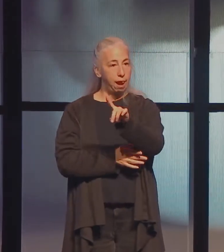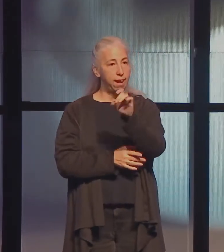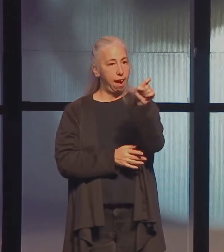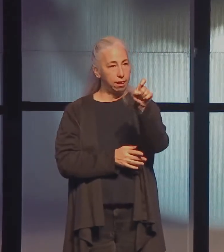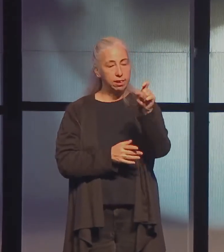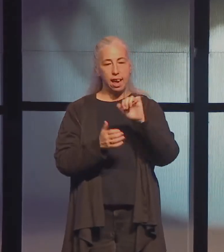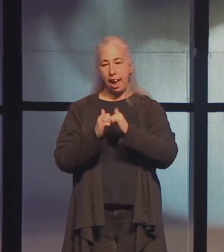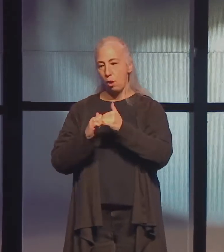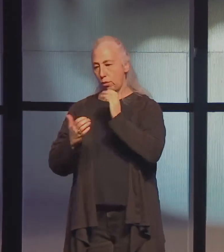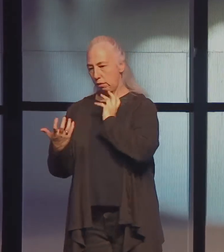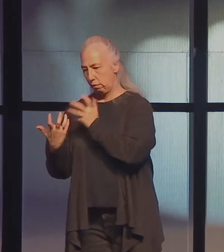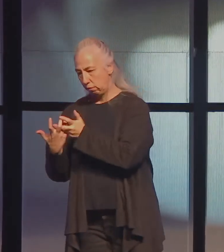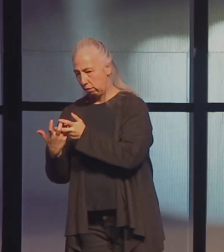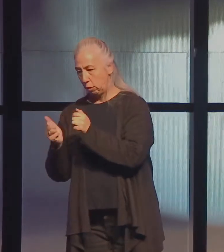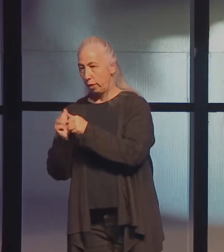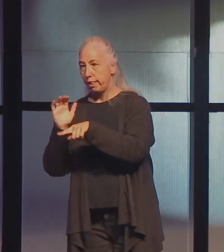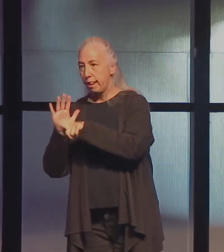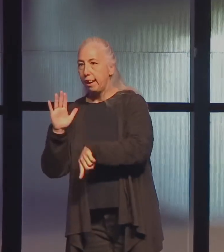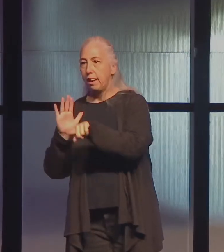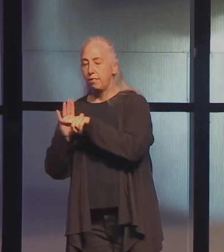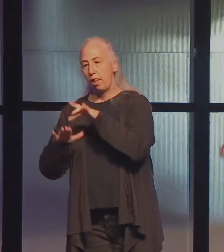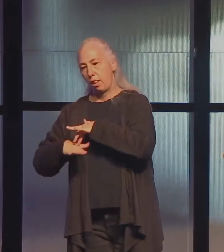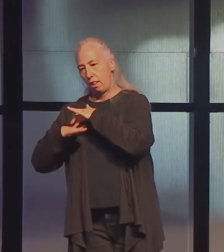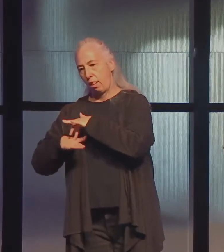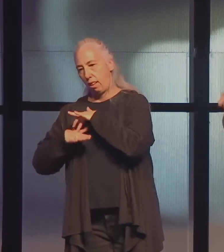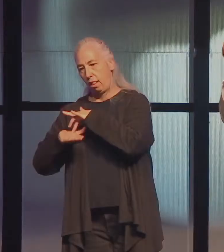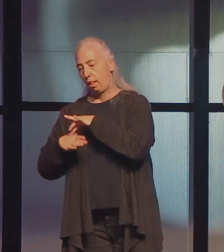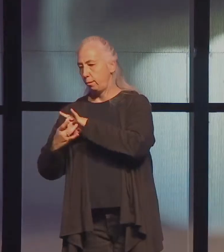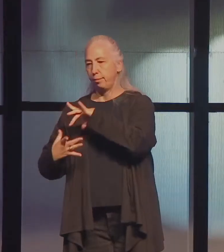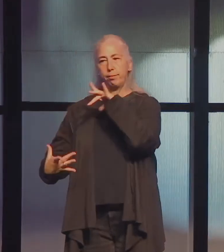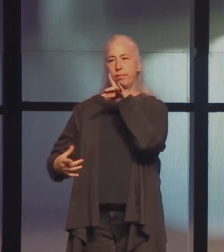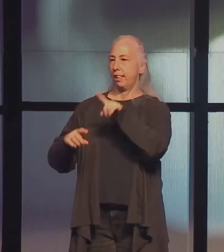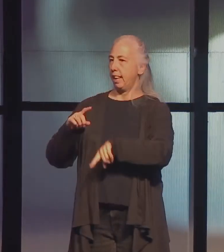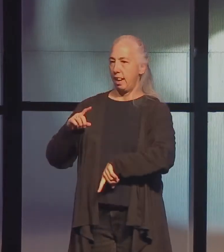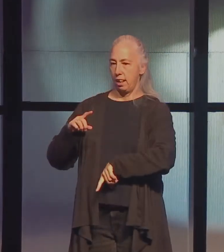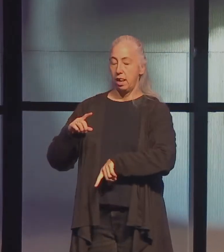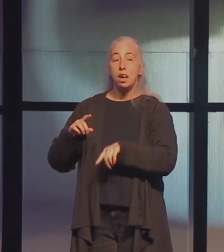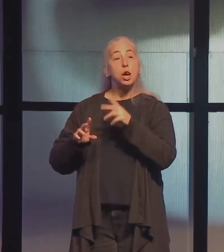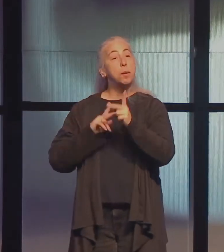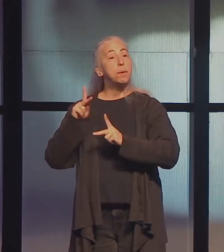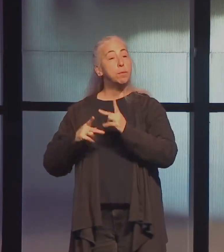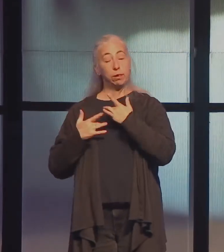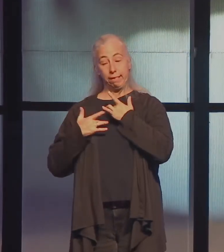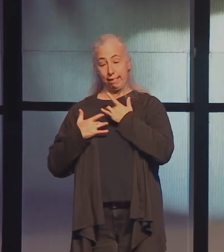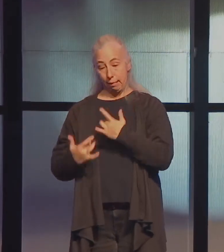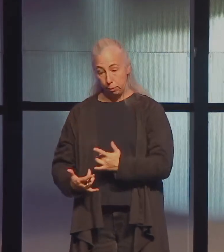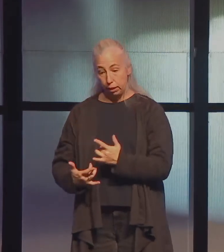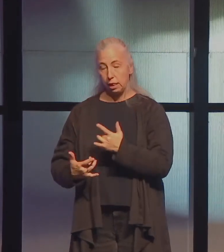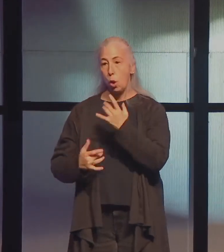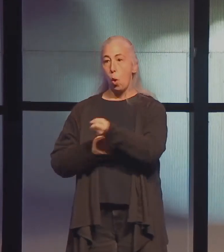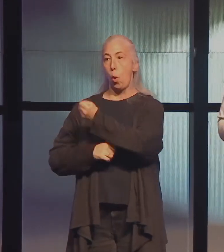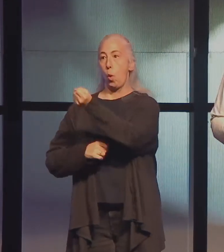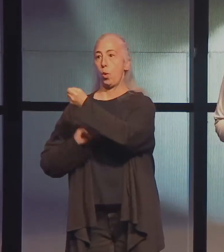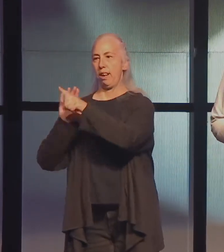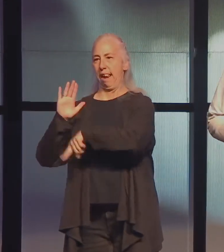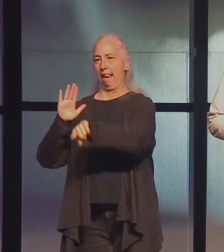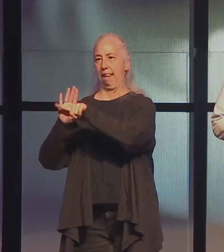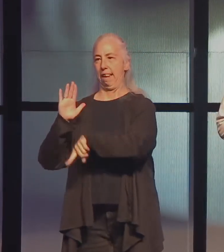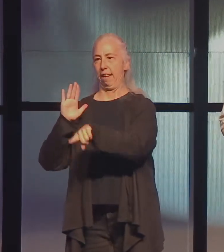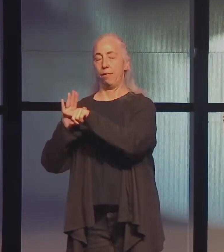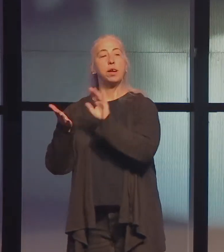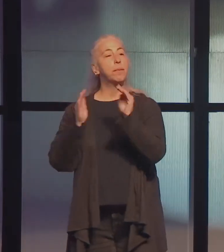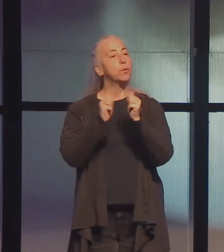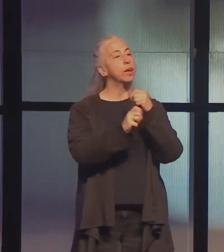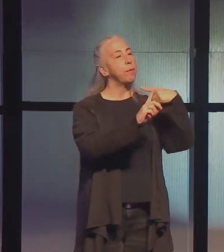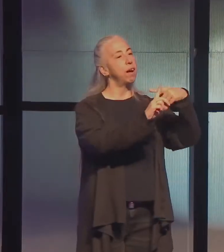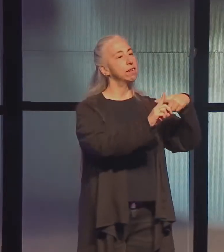she shows us how people naturally hold on to the losses and setbacks more than the gains and successes. Like if I